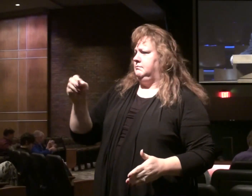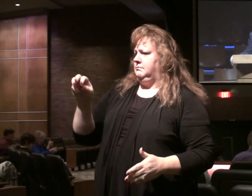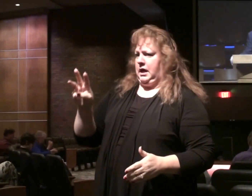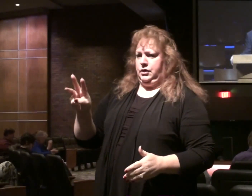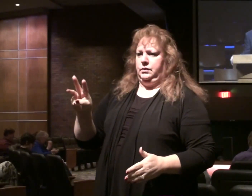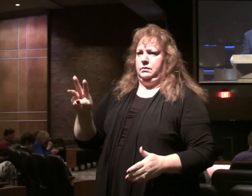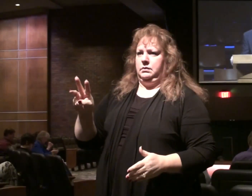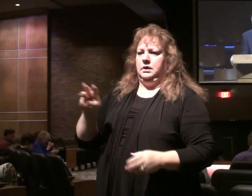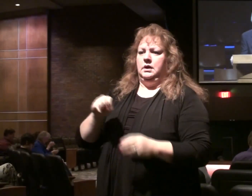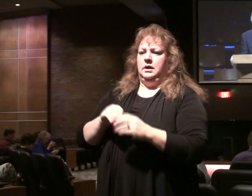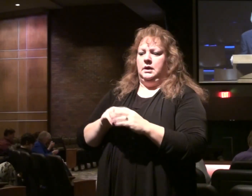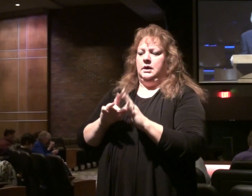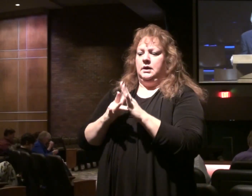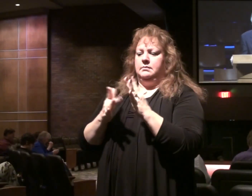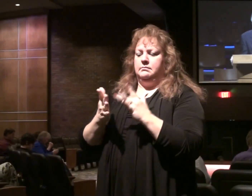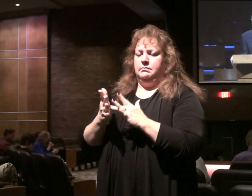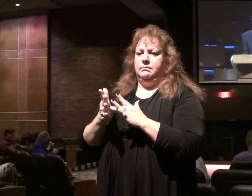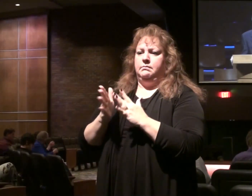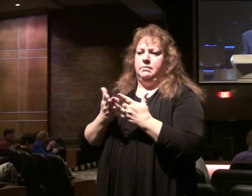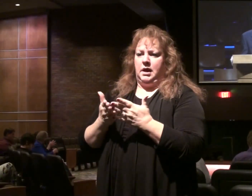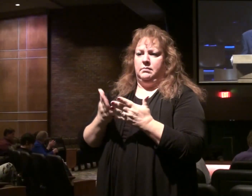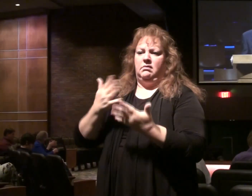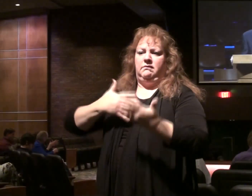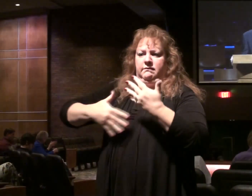in Bible Fellowship of.